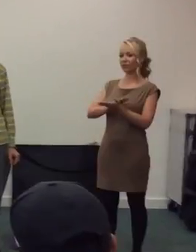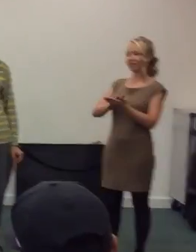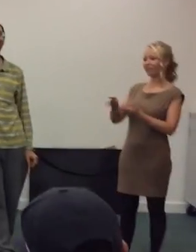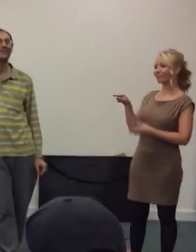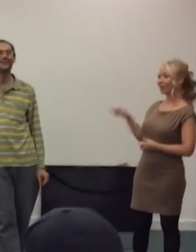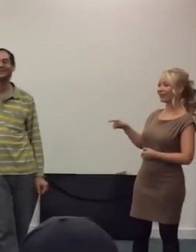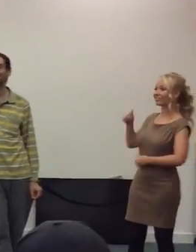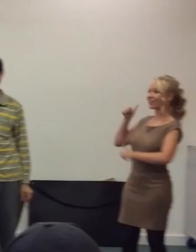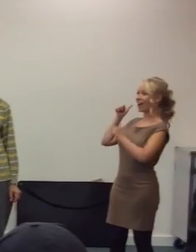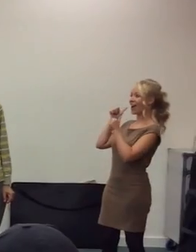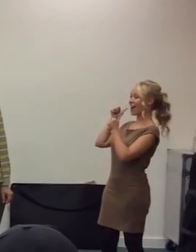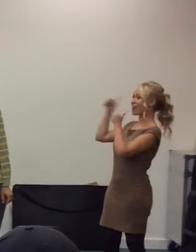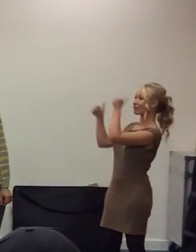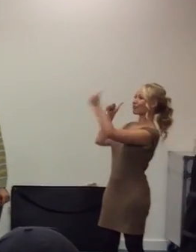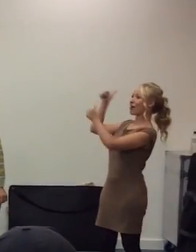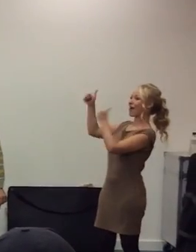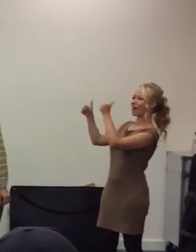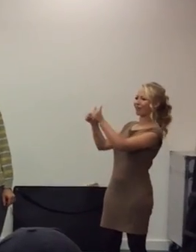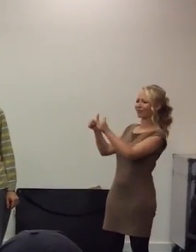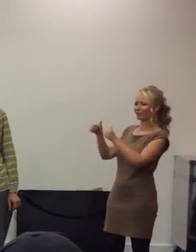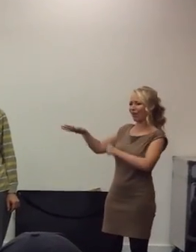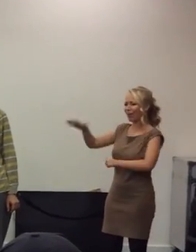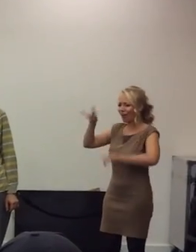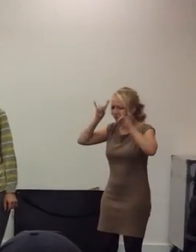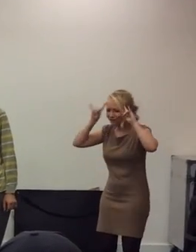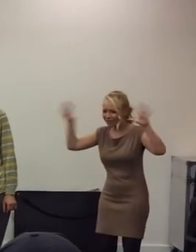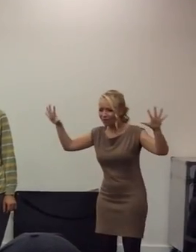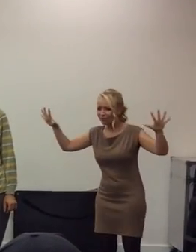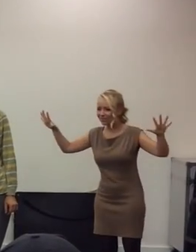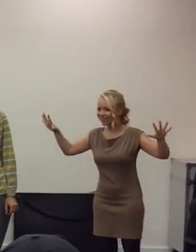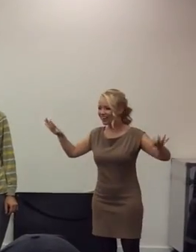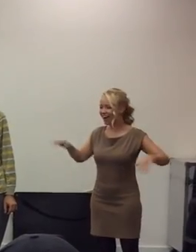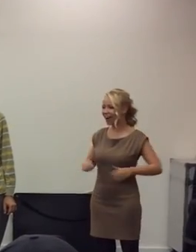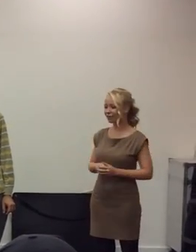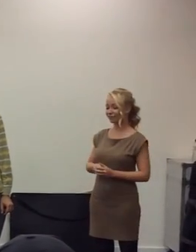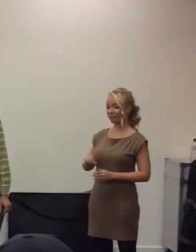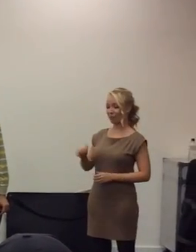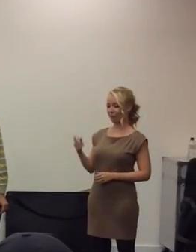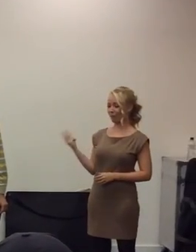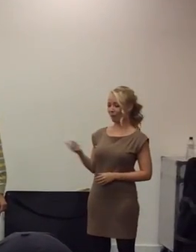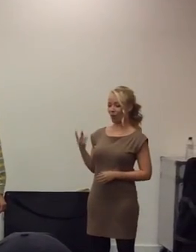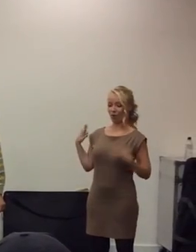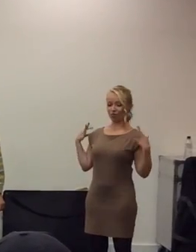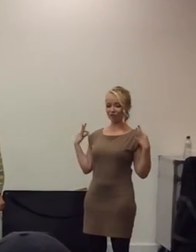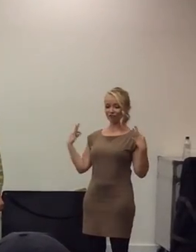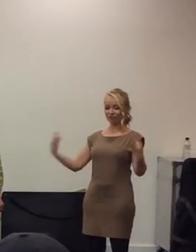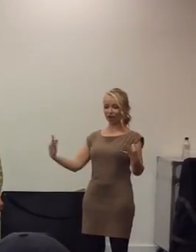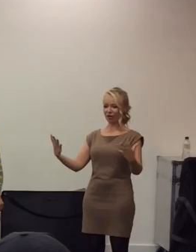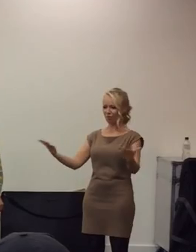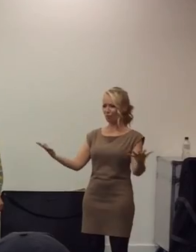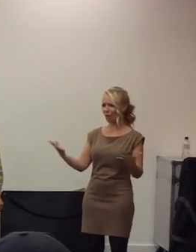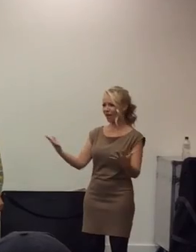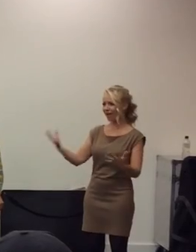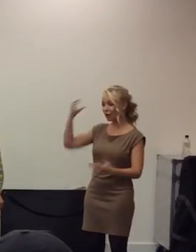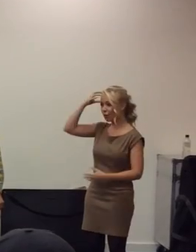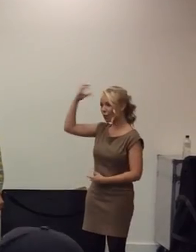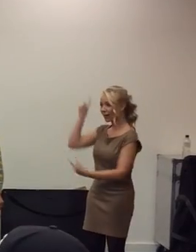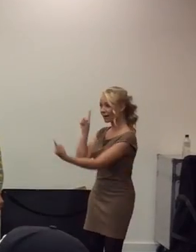Brunhilfer was a hero, a local celebrity, and invited the Brunfins to meet the